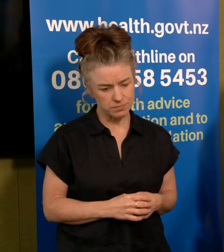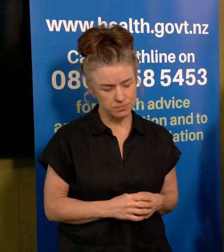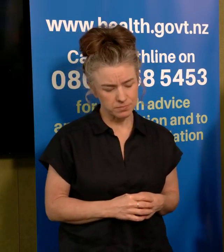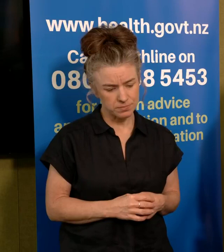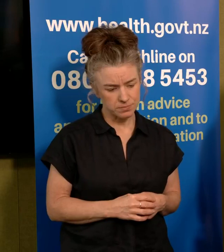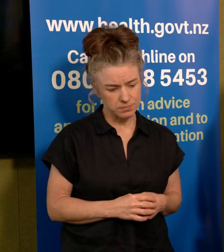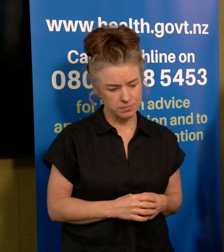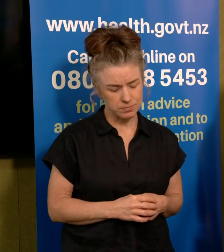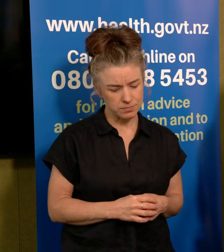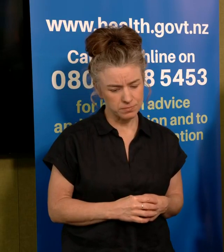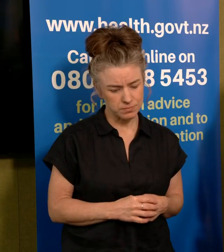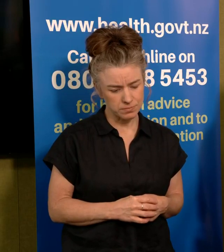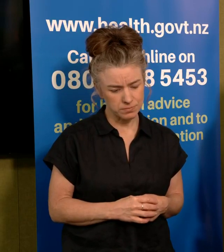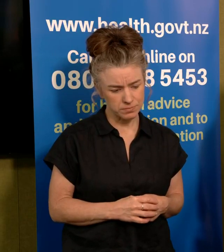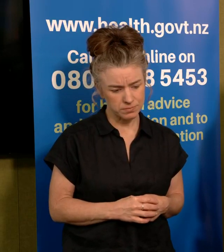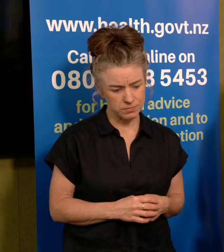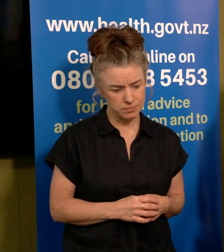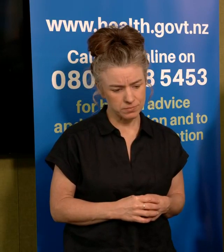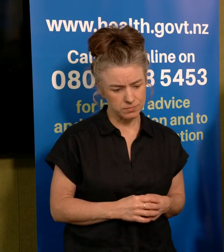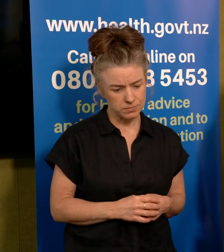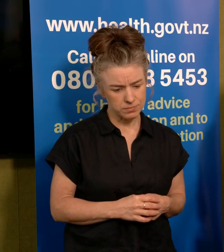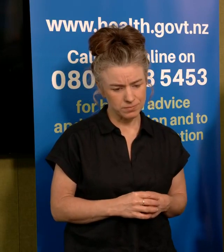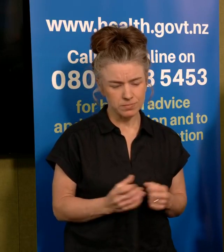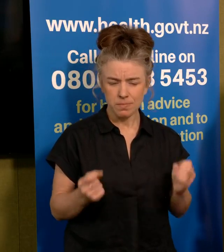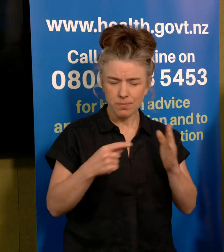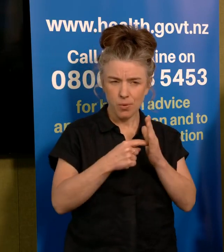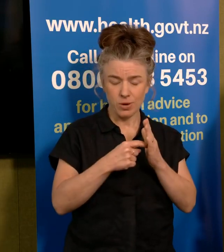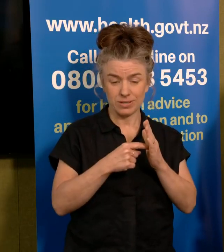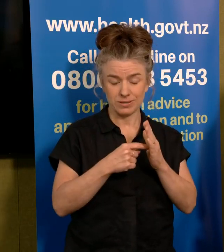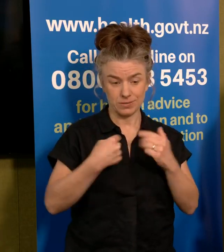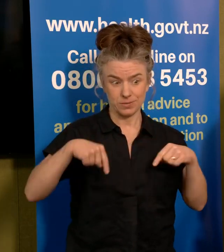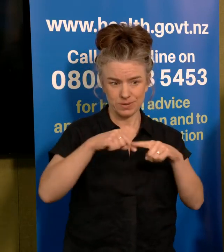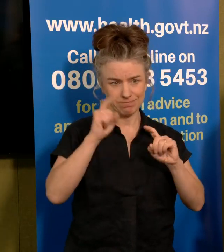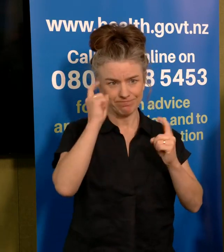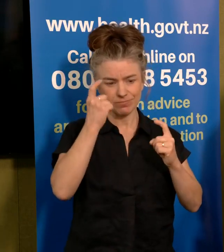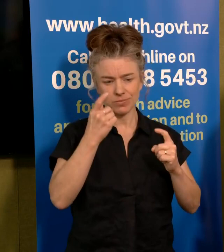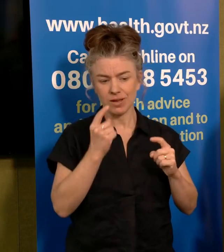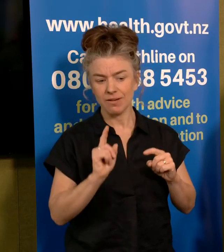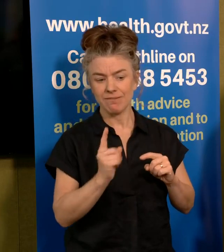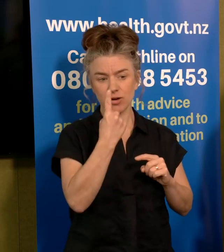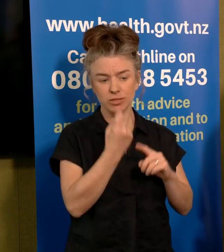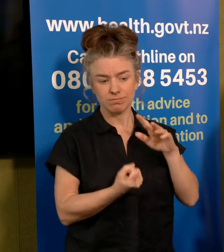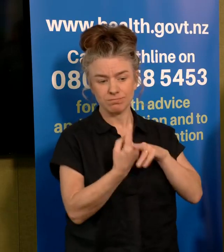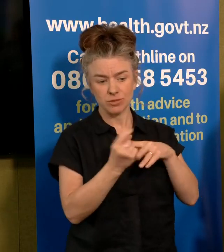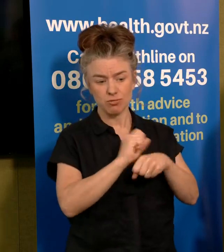first COVID-19 case within the region, so we are proactively managing as